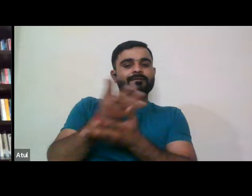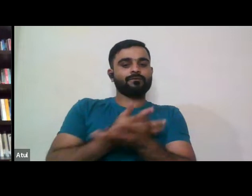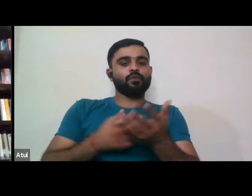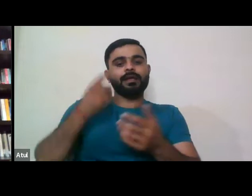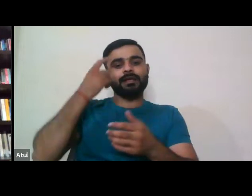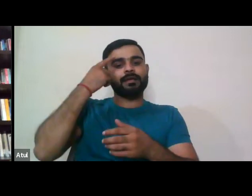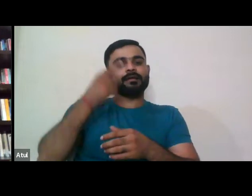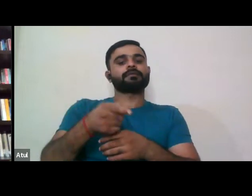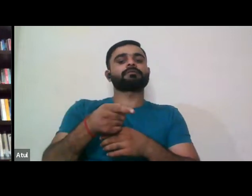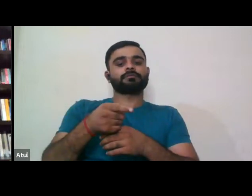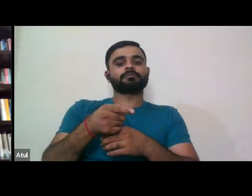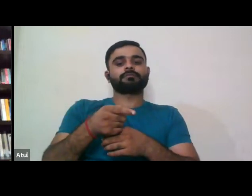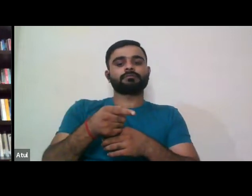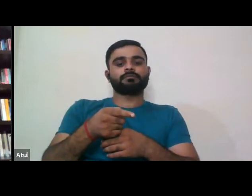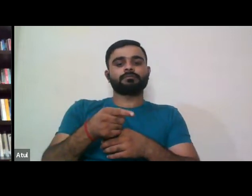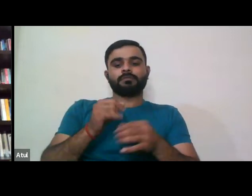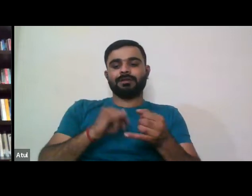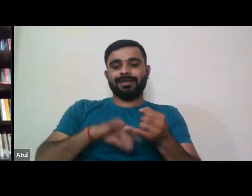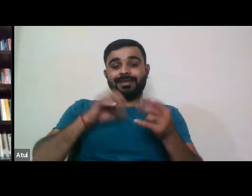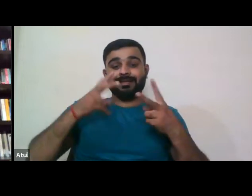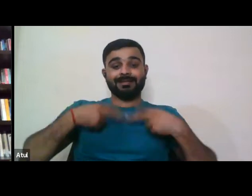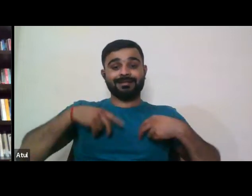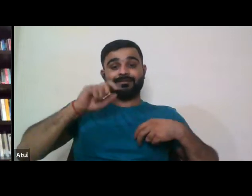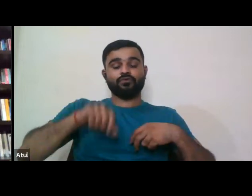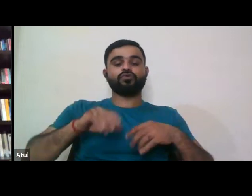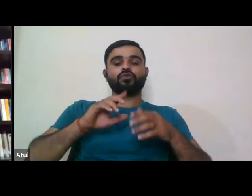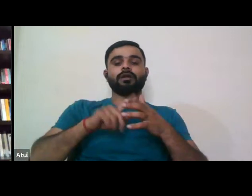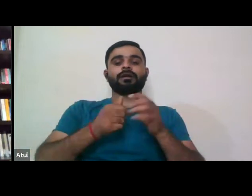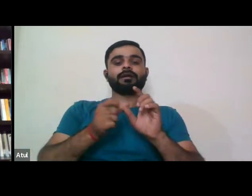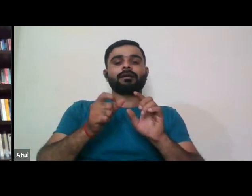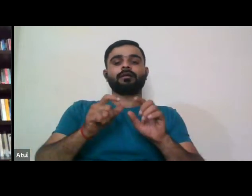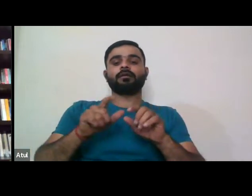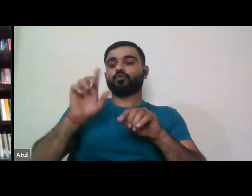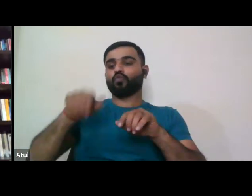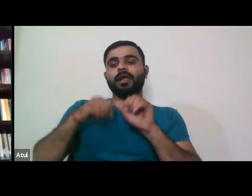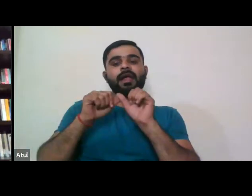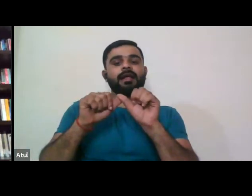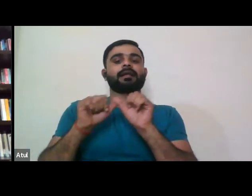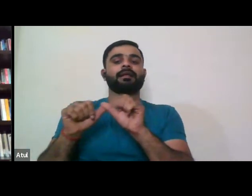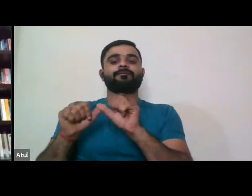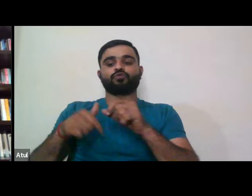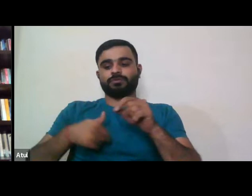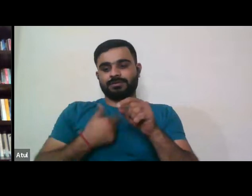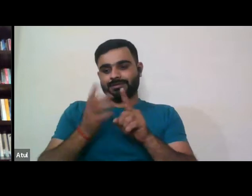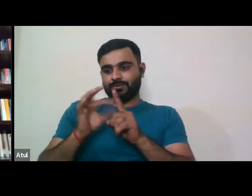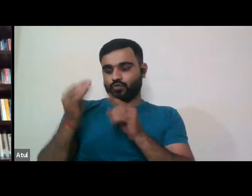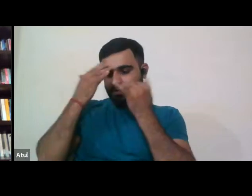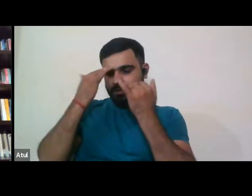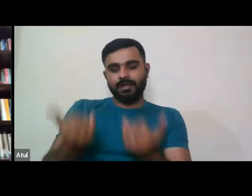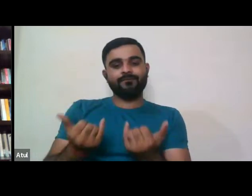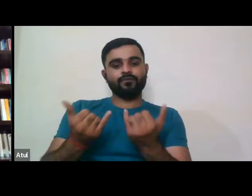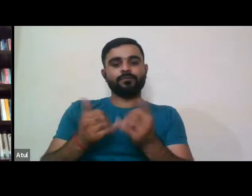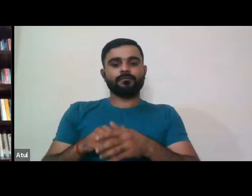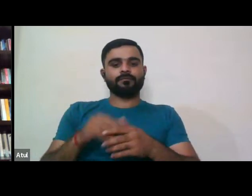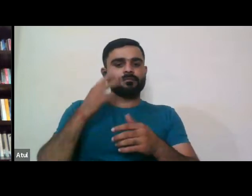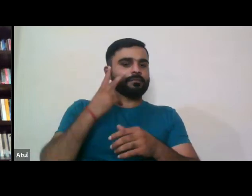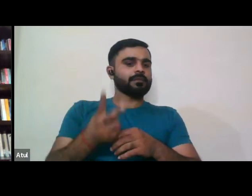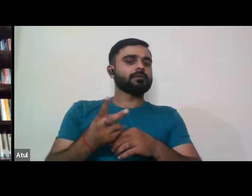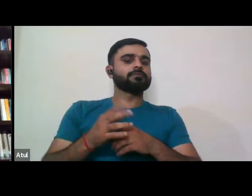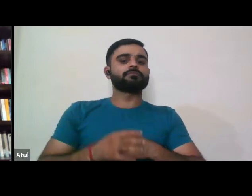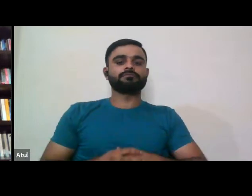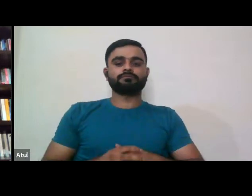think the Supreme Court or the judiciary ought to have answered for itself by now. But there seems to be